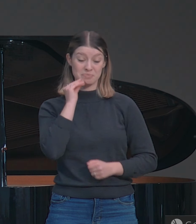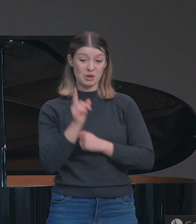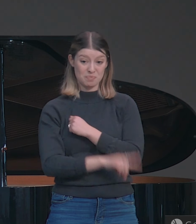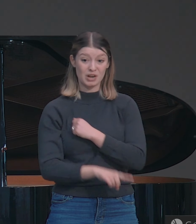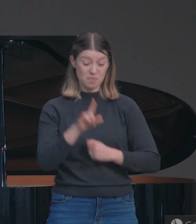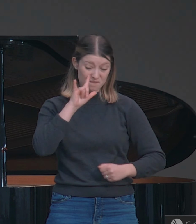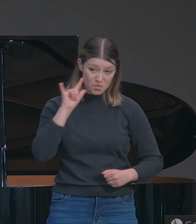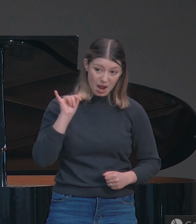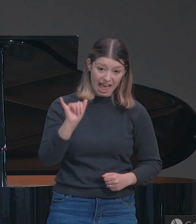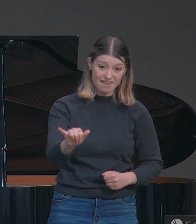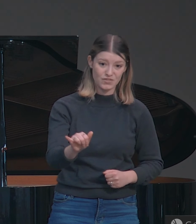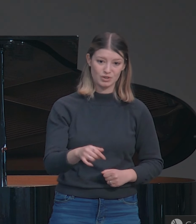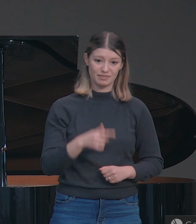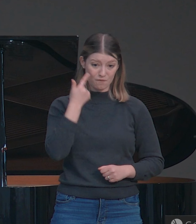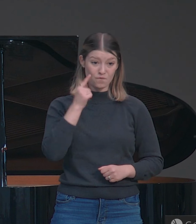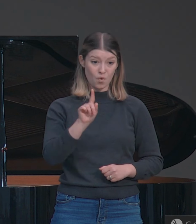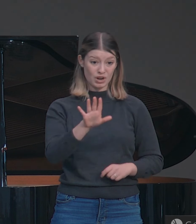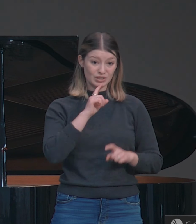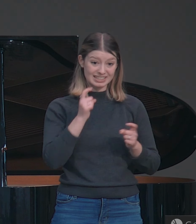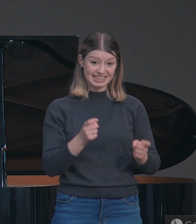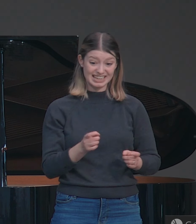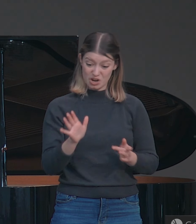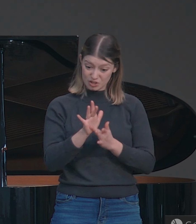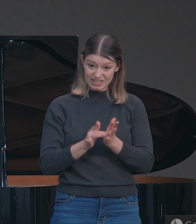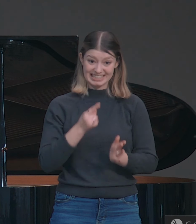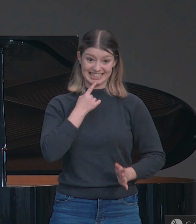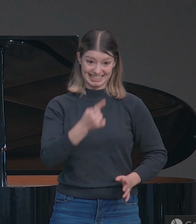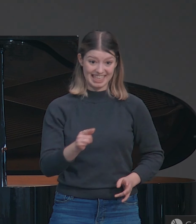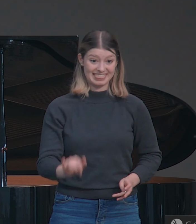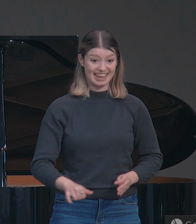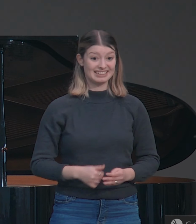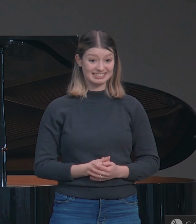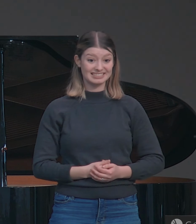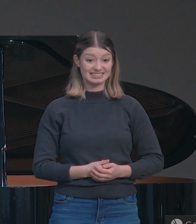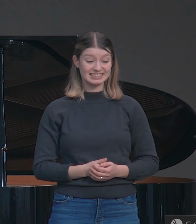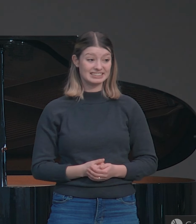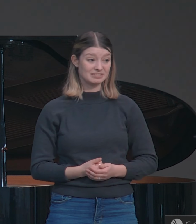That's what Jesus said.